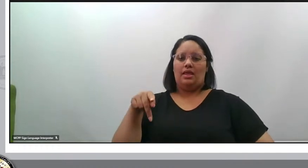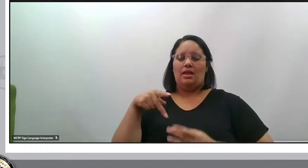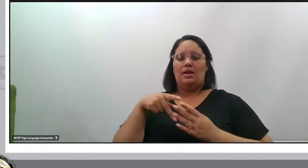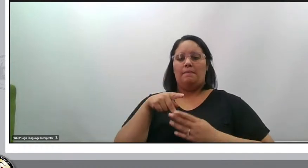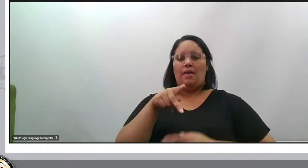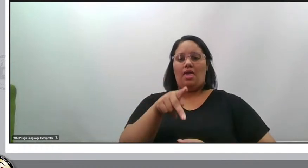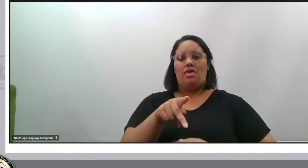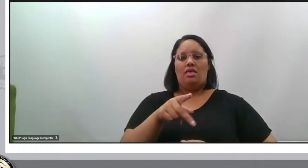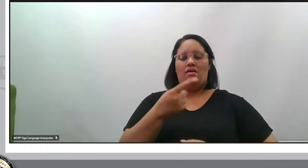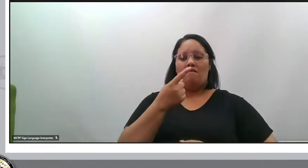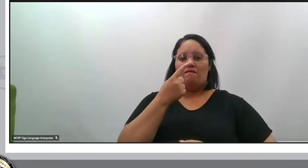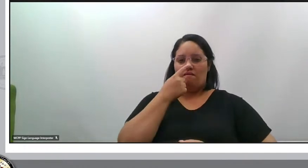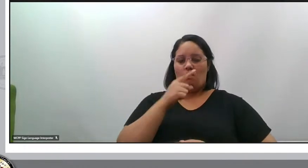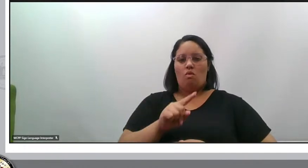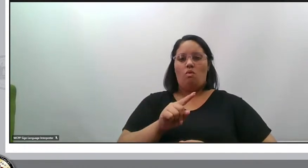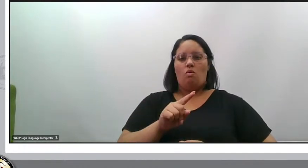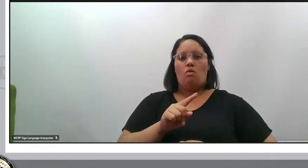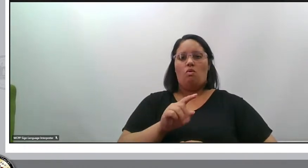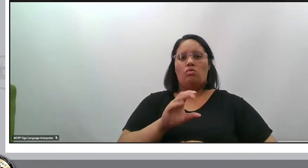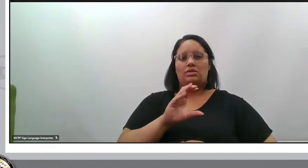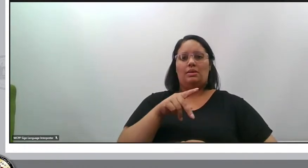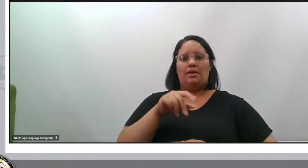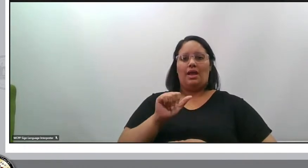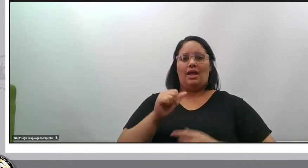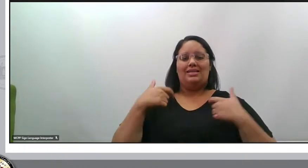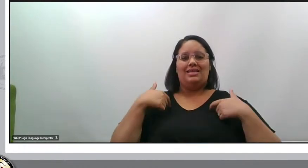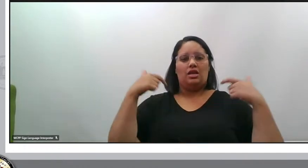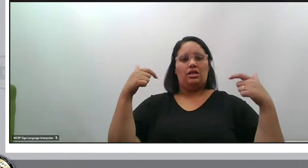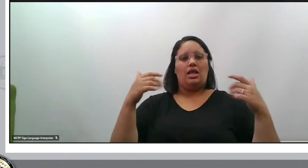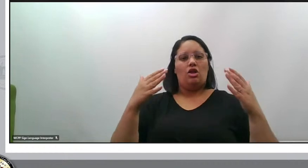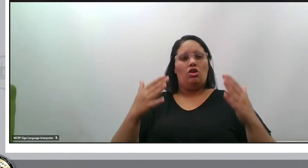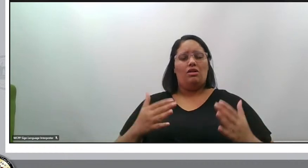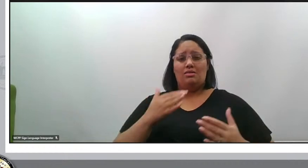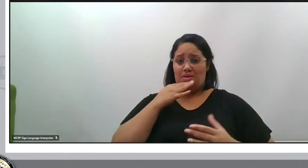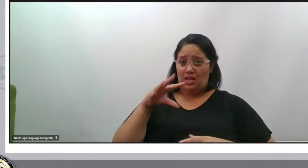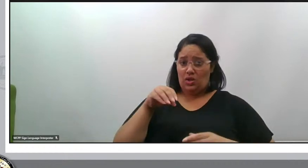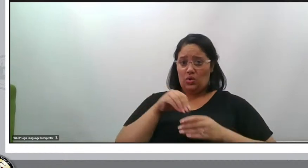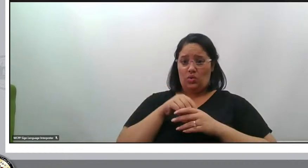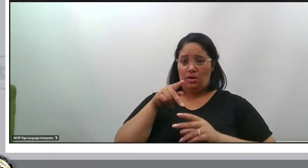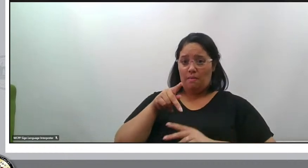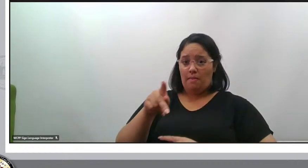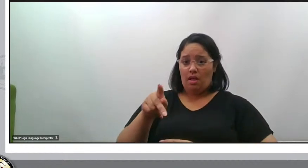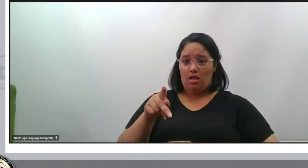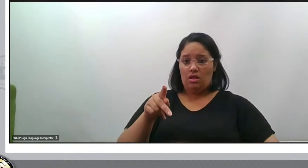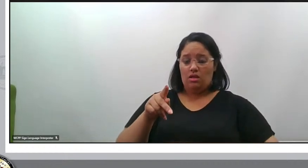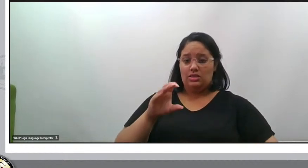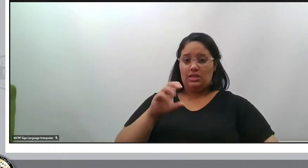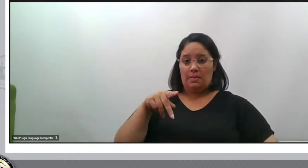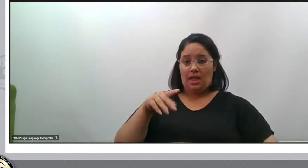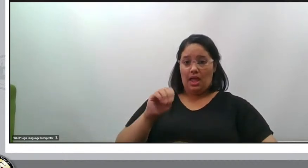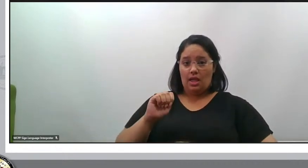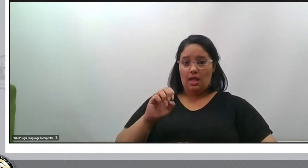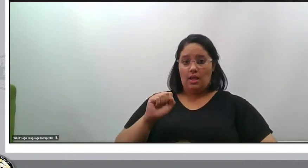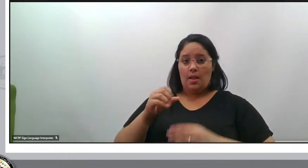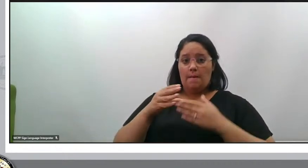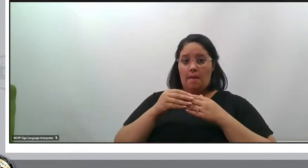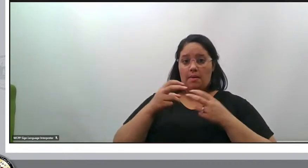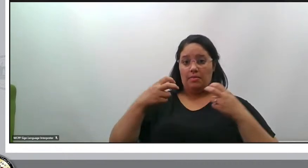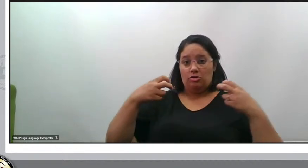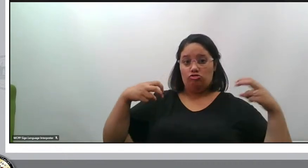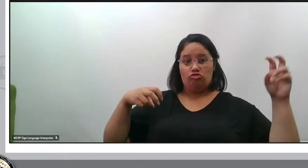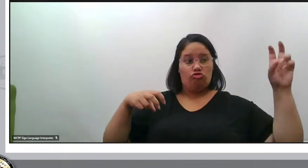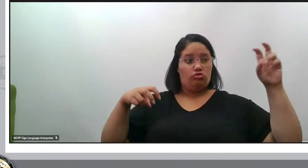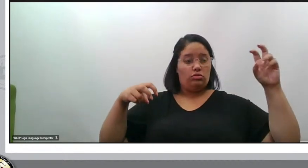spending on being the CPA secretariat. Does that include paying for CPA members to travel to the Western